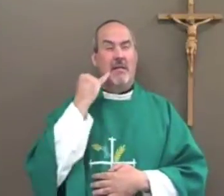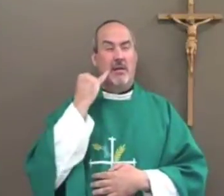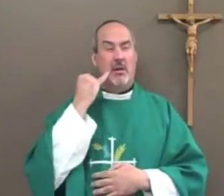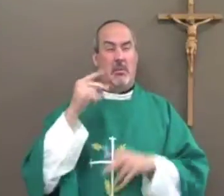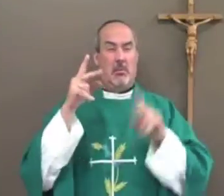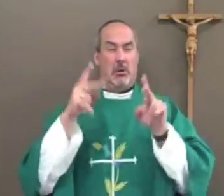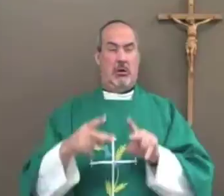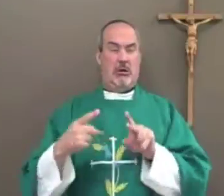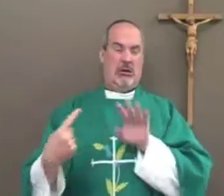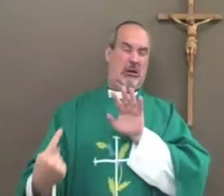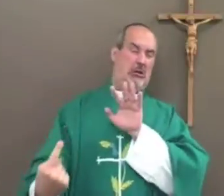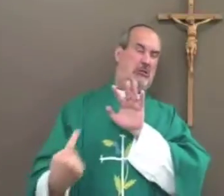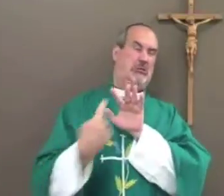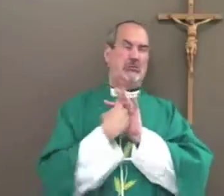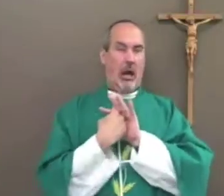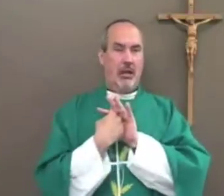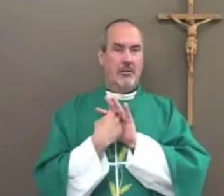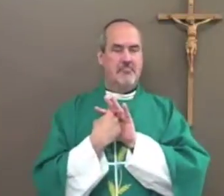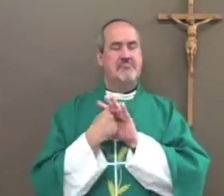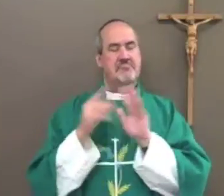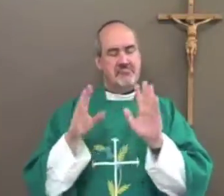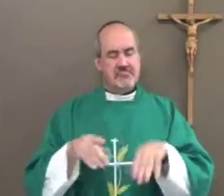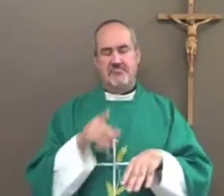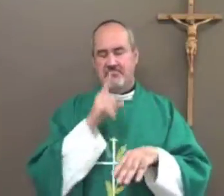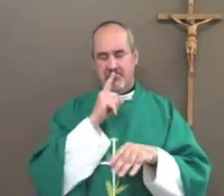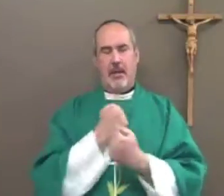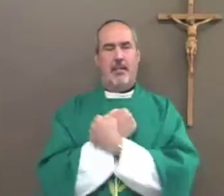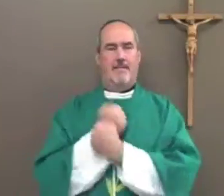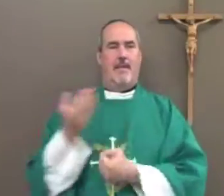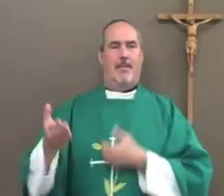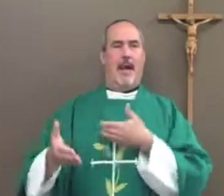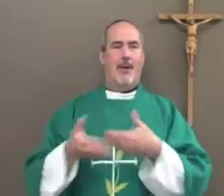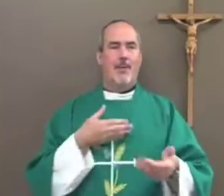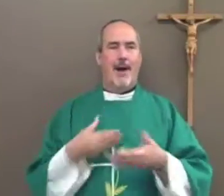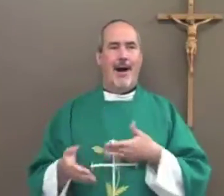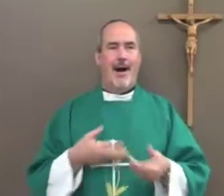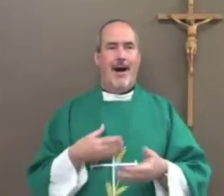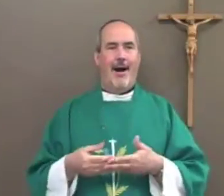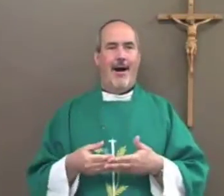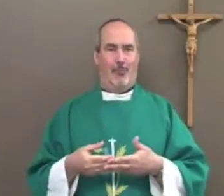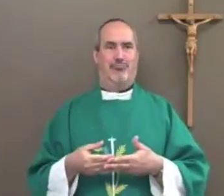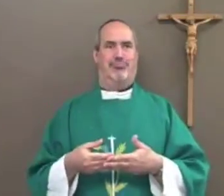us harm. If a person insults us or hurts us, we forgive them.